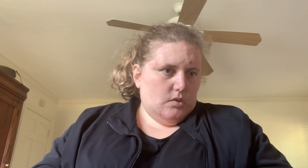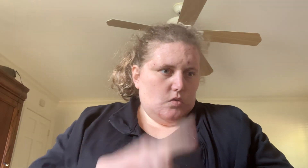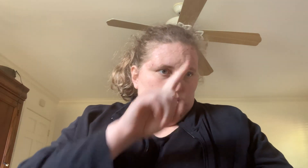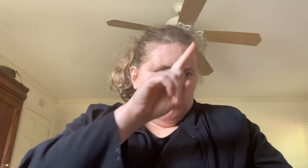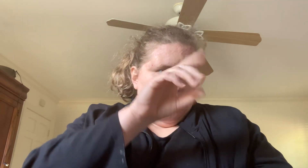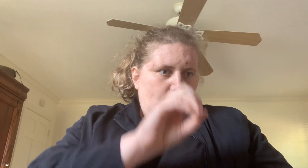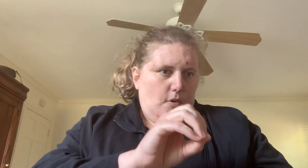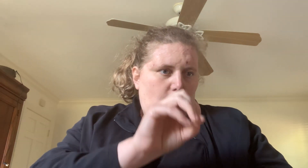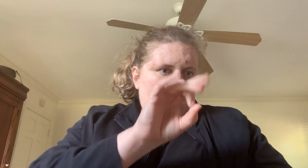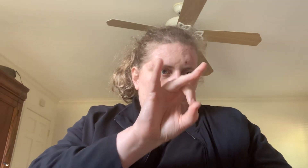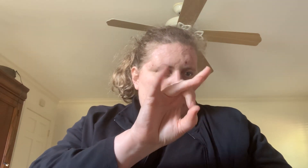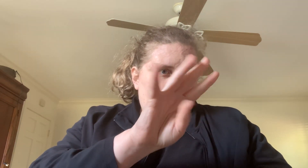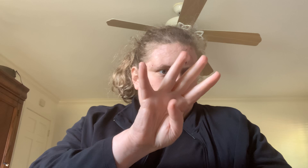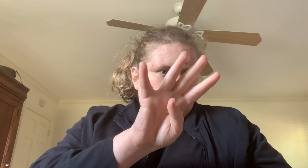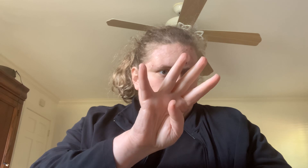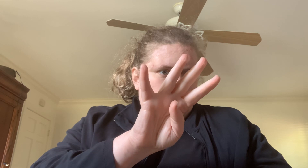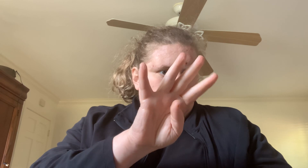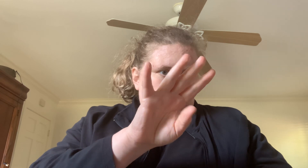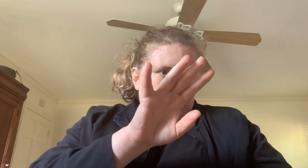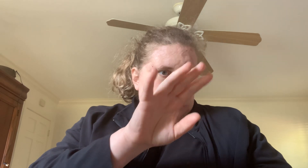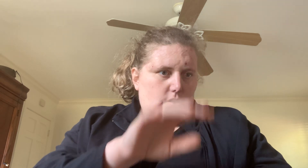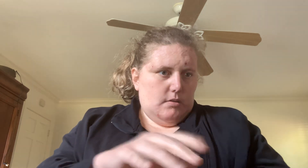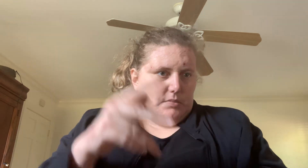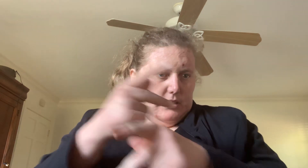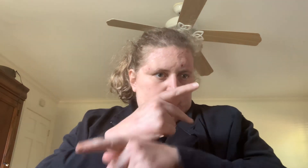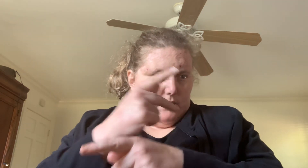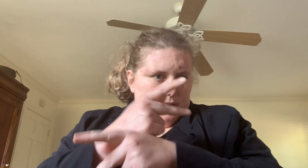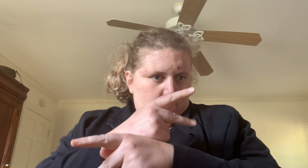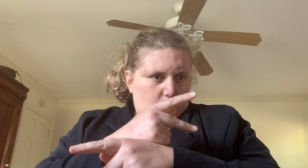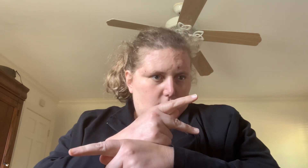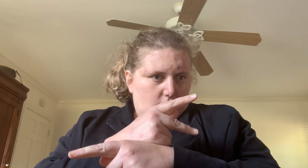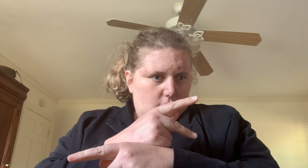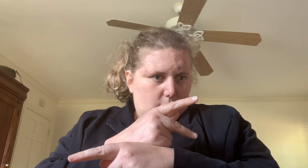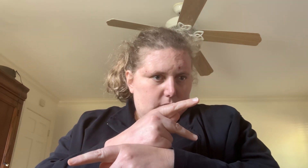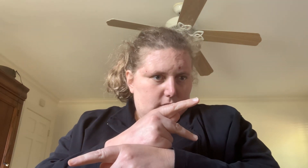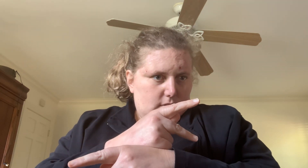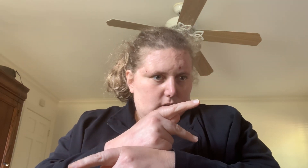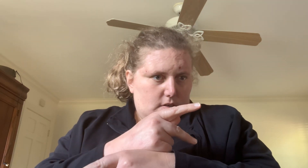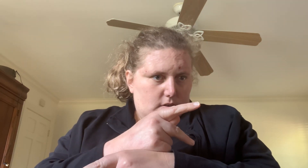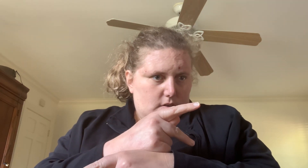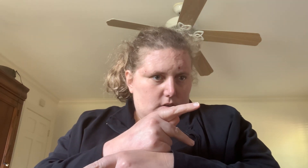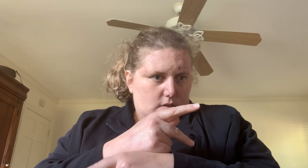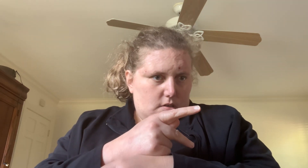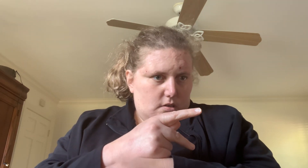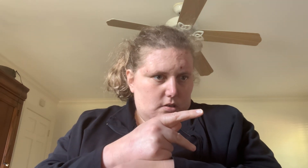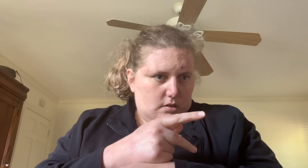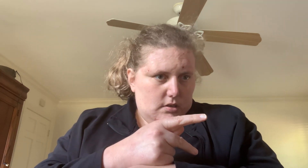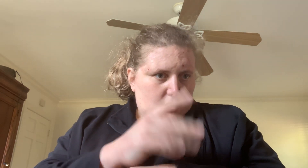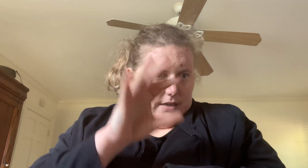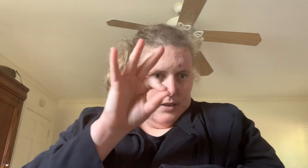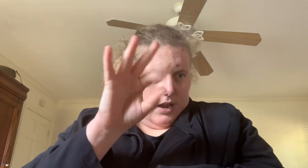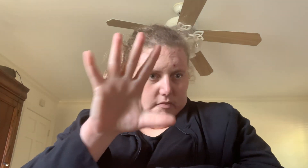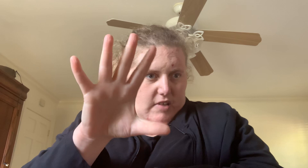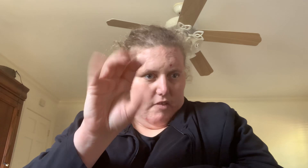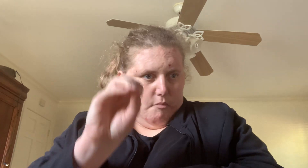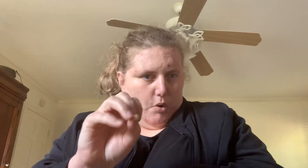MgCl2. So we're going to multiply 1.84 times the amount of grams in 1 mole, which is 95.21, and our answer